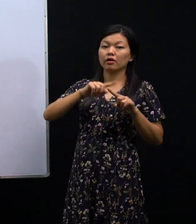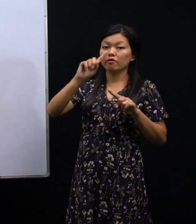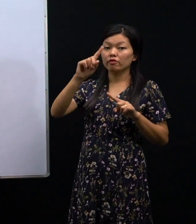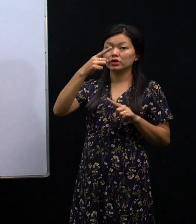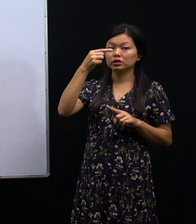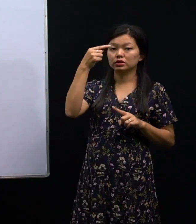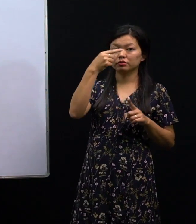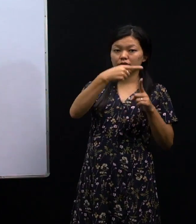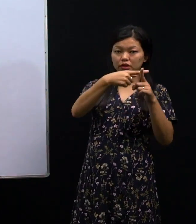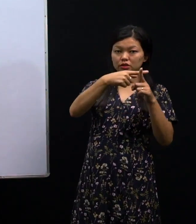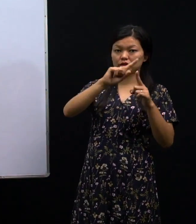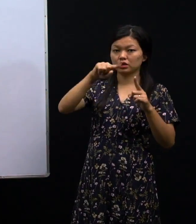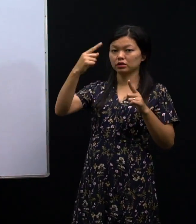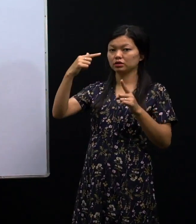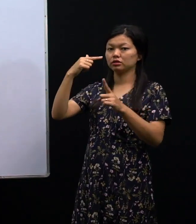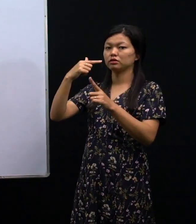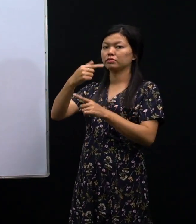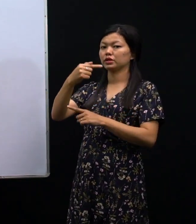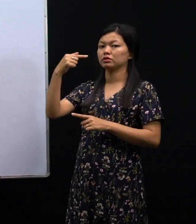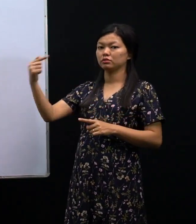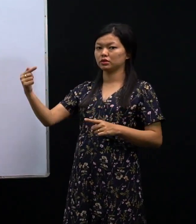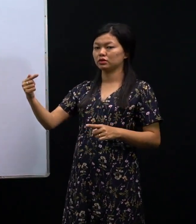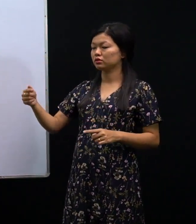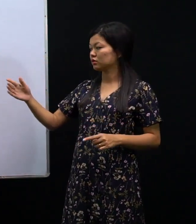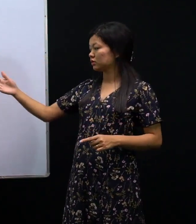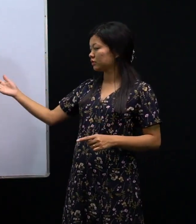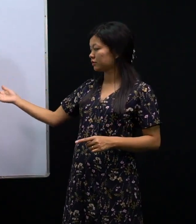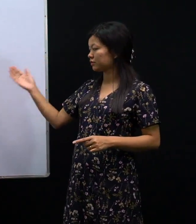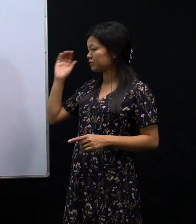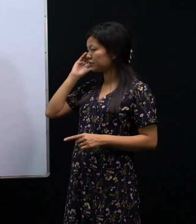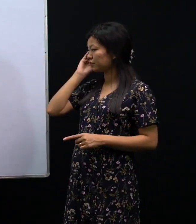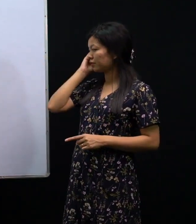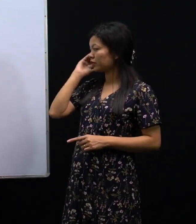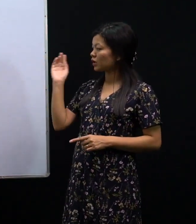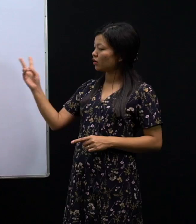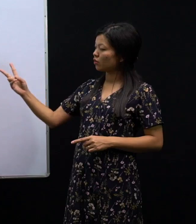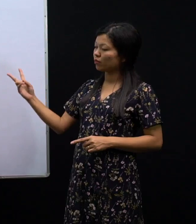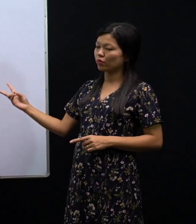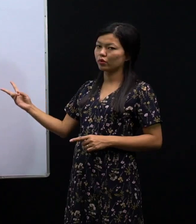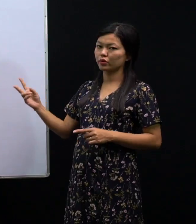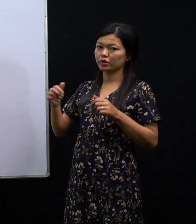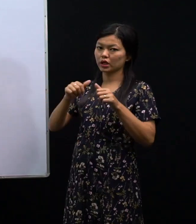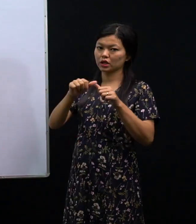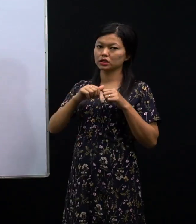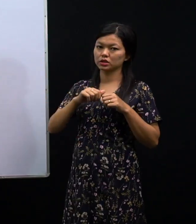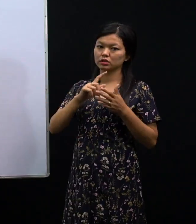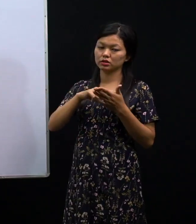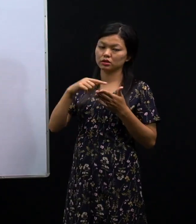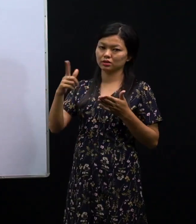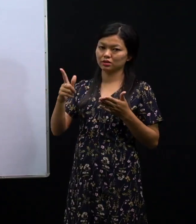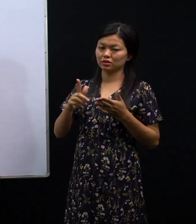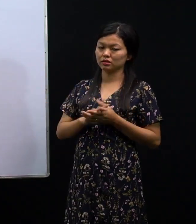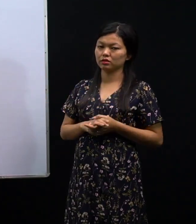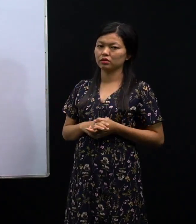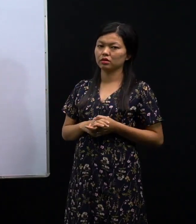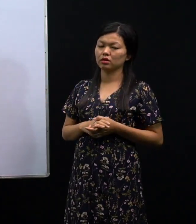7z, plus 7z whole square. Both are correct. It looks like little, what